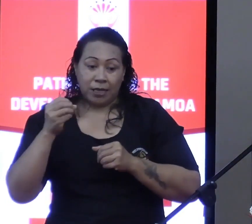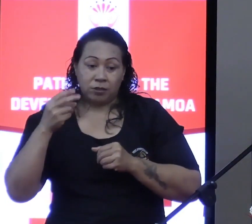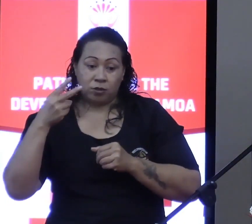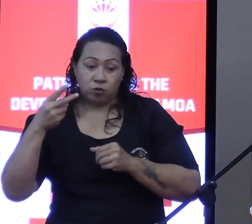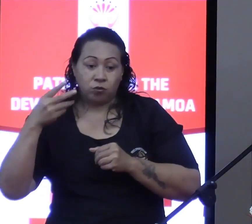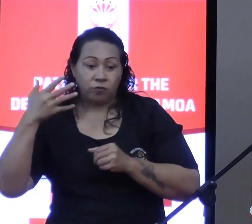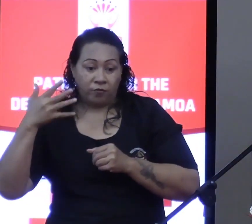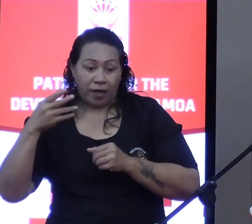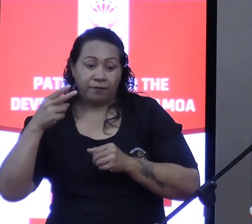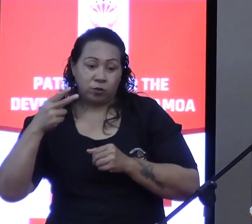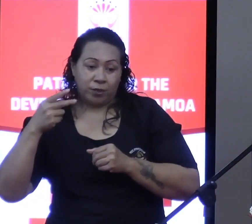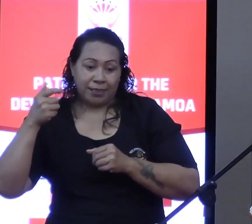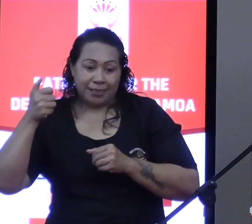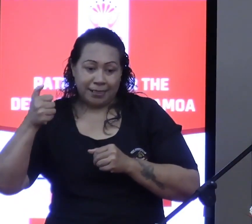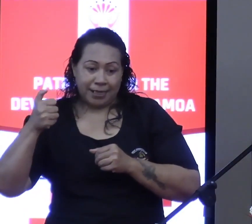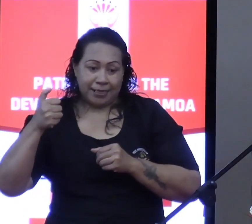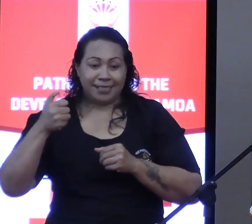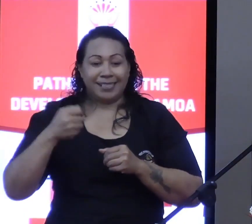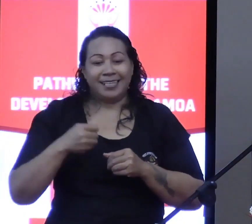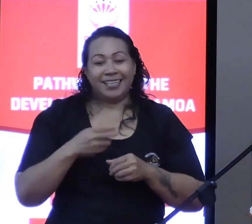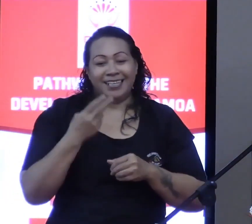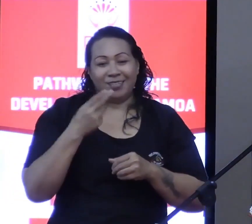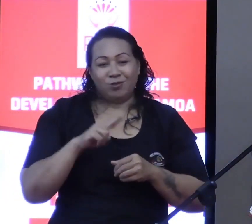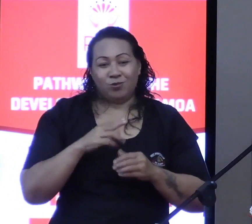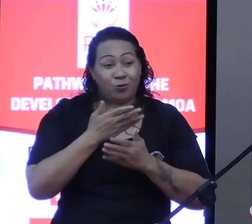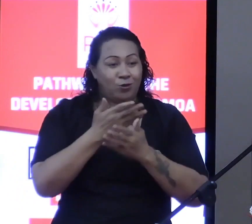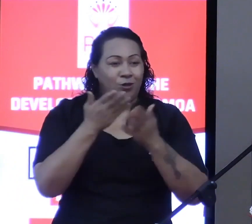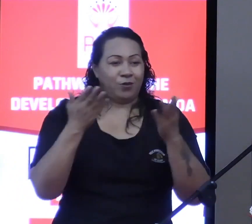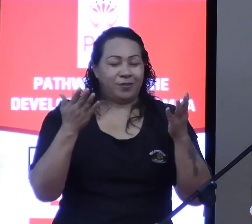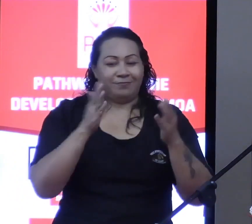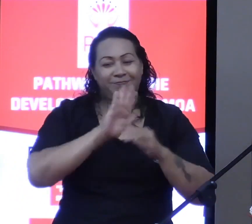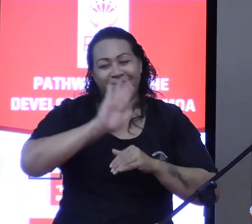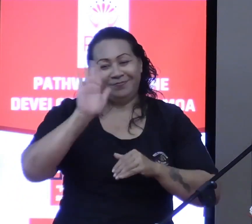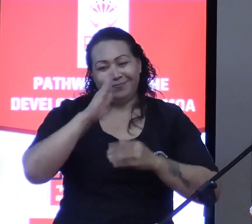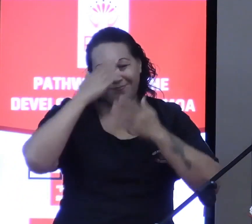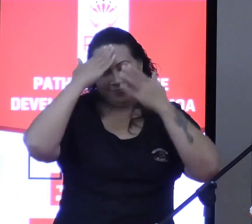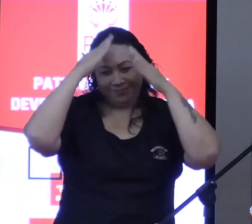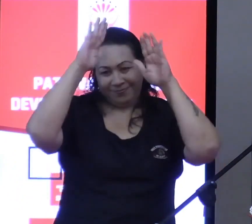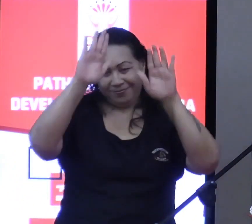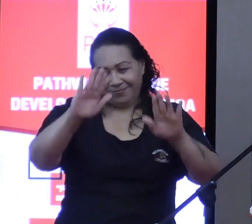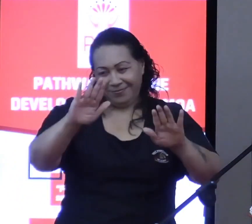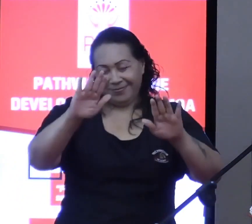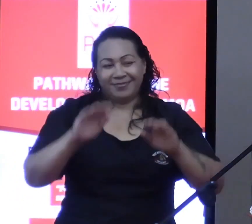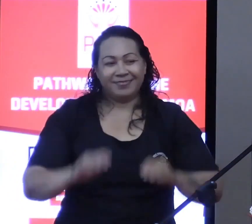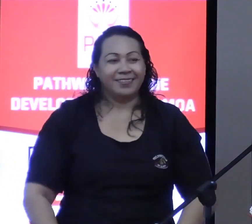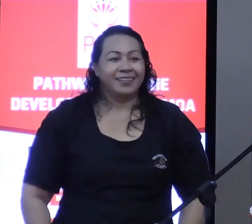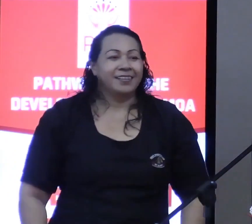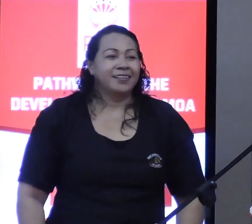2025-26, to you all. Soifua, mai manuia.